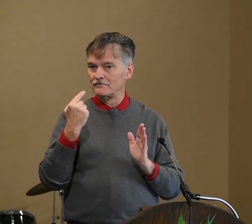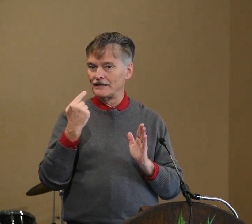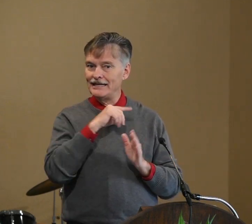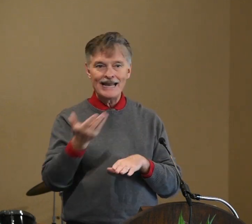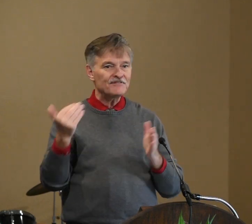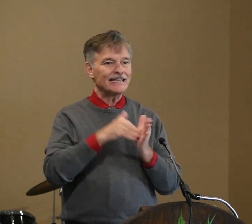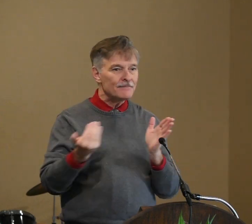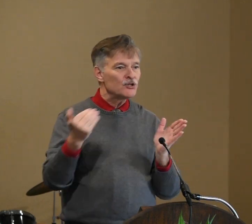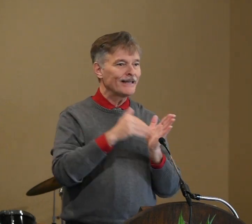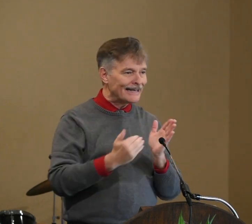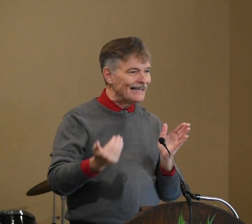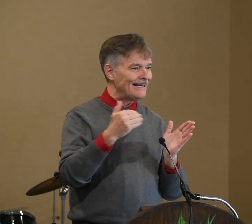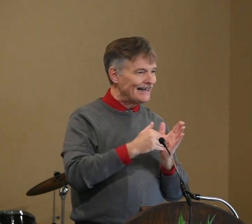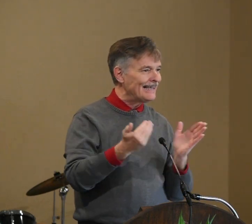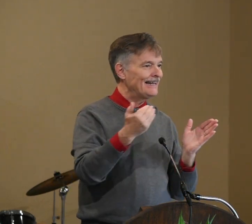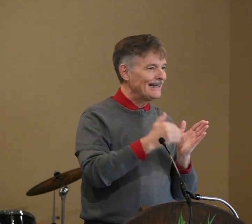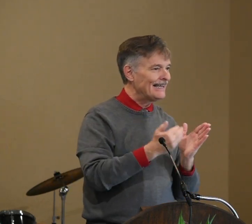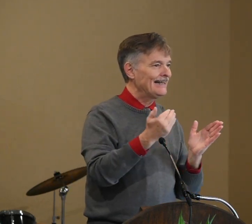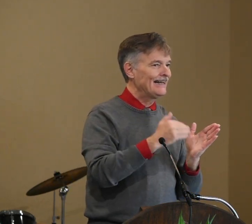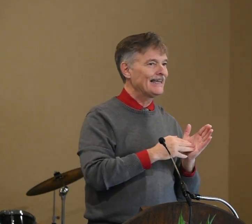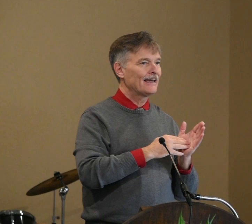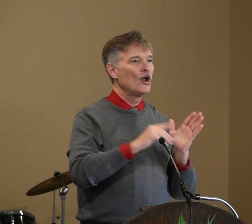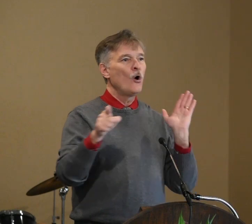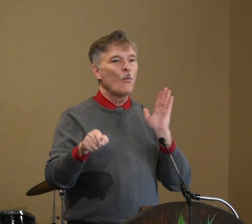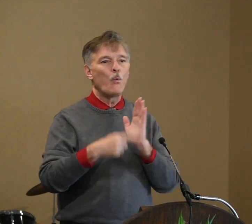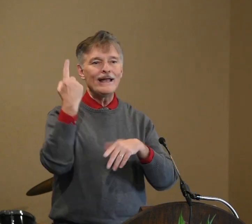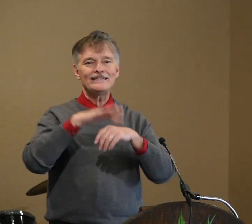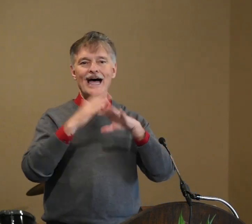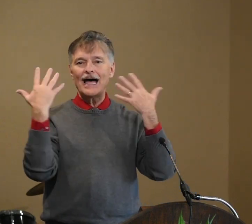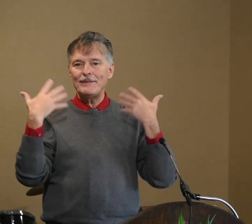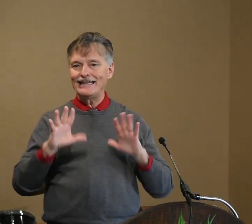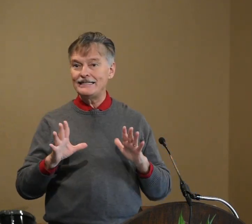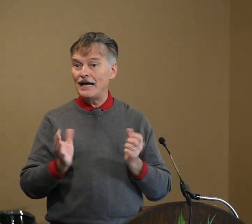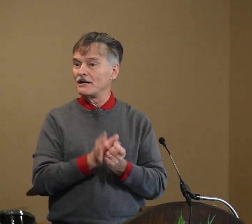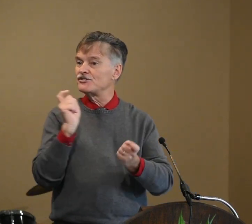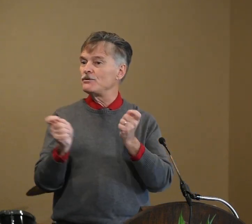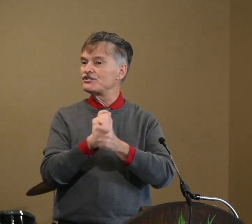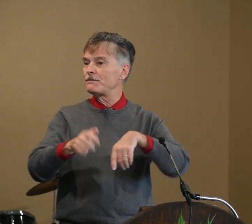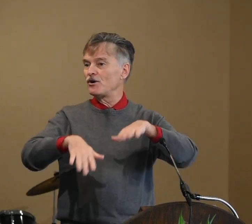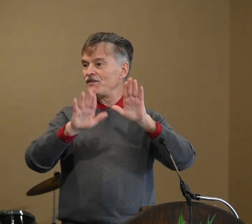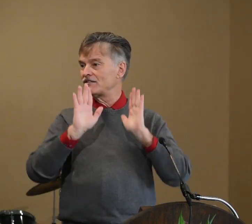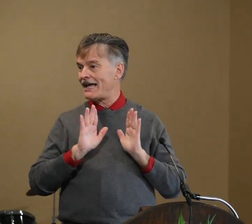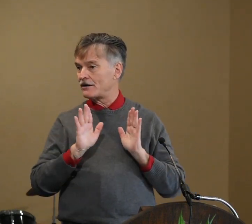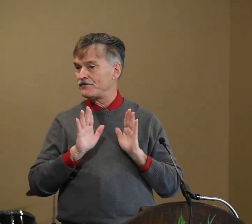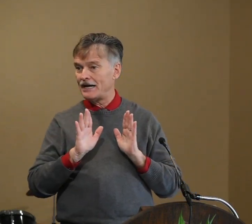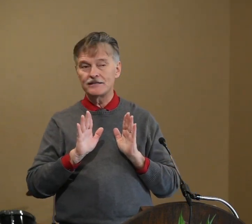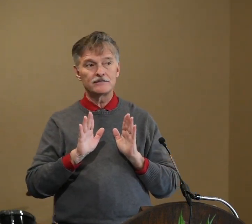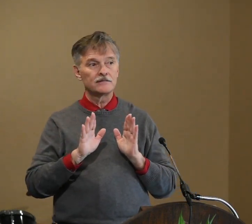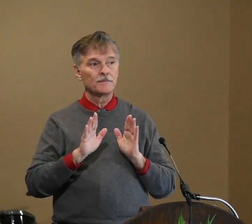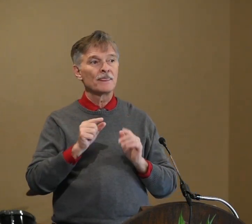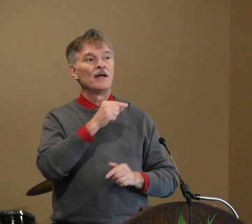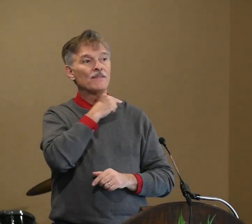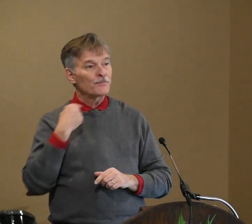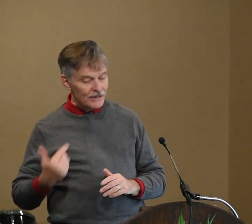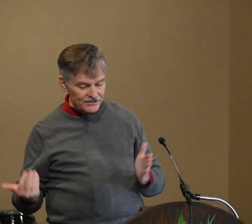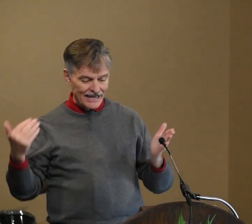He didn't have to keep doing it again and again and again and again. One time and done, because he was the perfect sacrifice. The priest had to